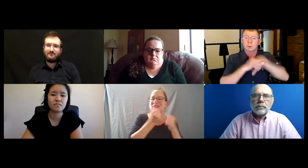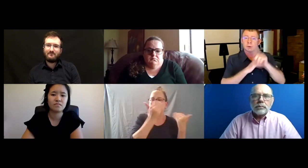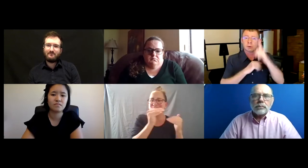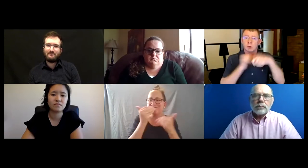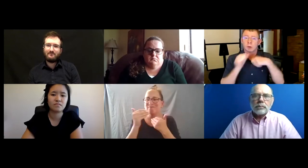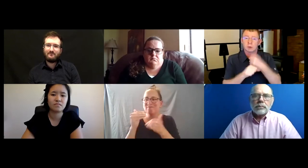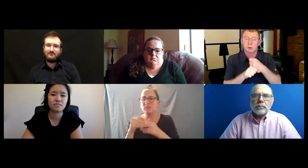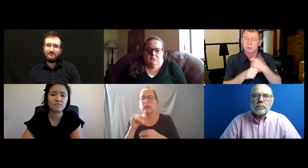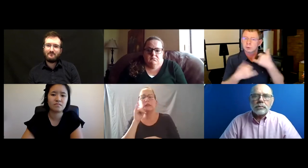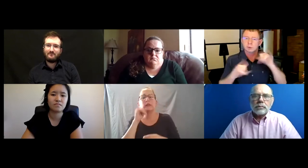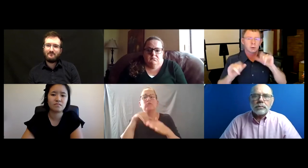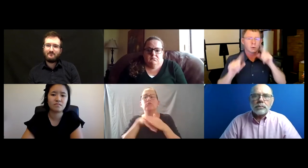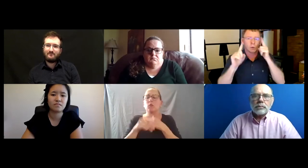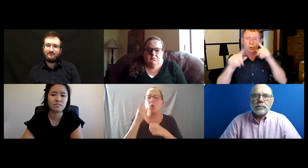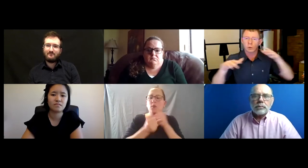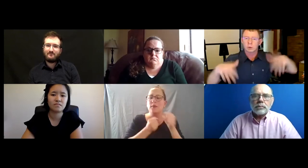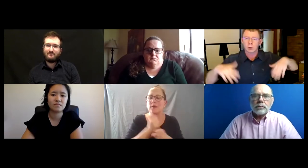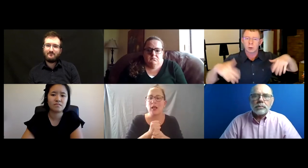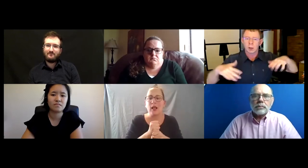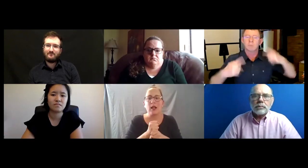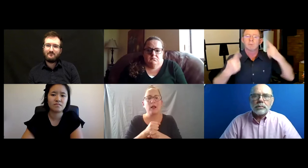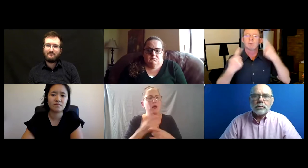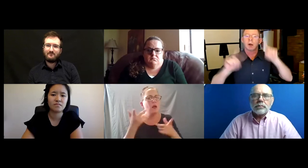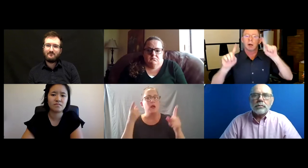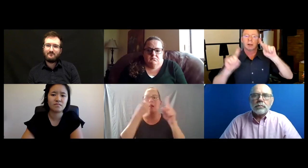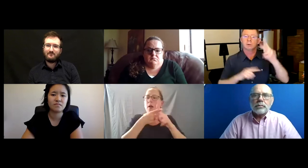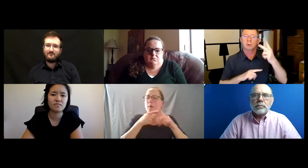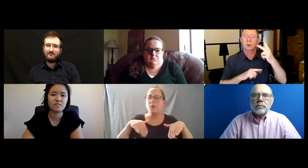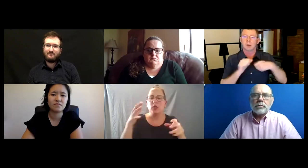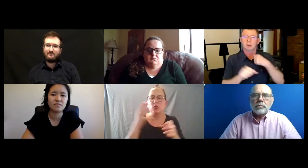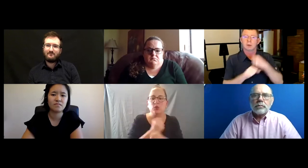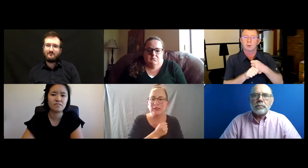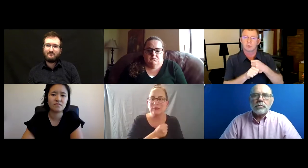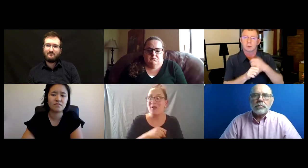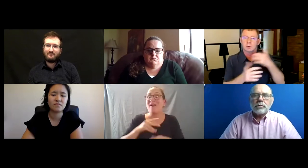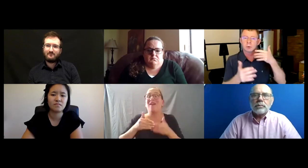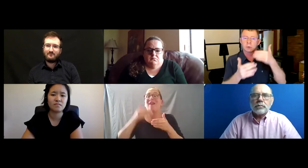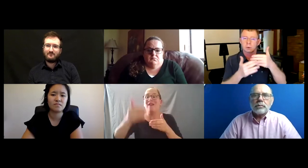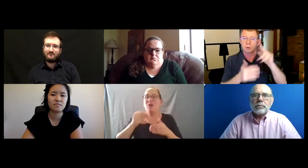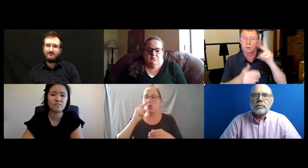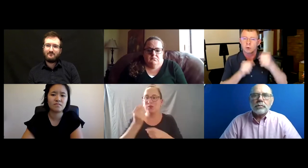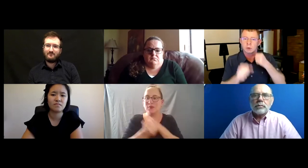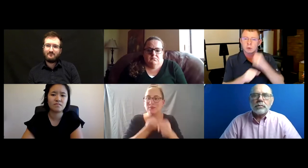cap of 3 years. And if